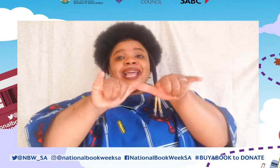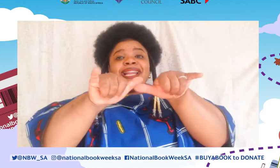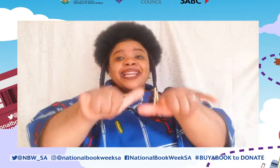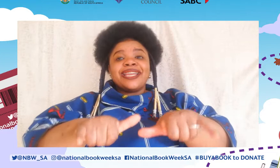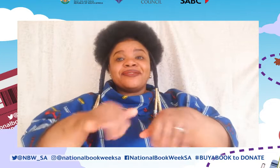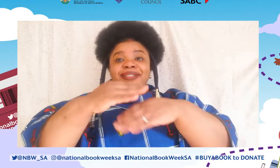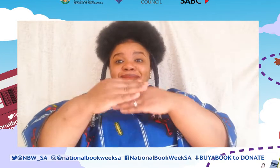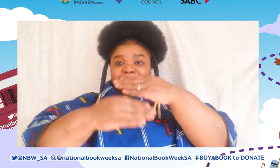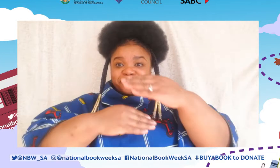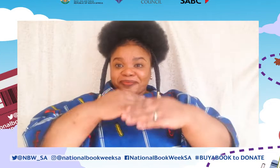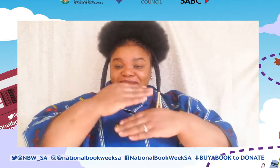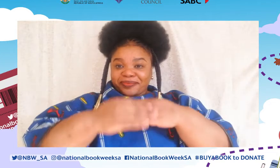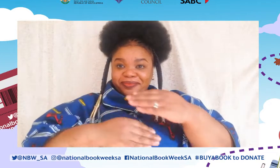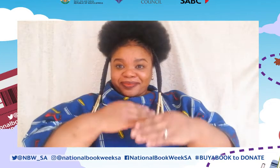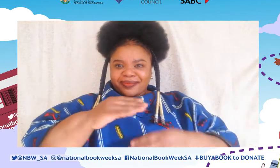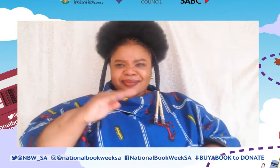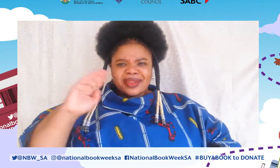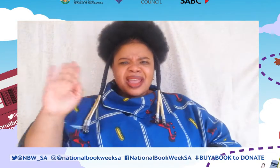woman lived.